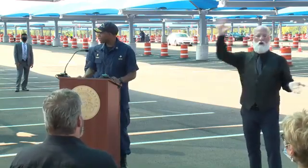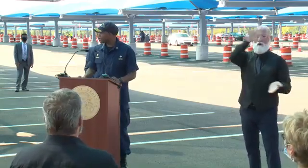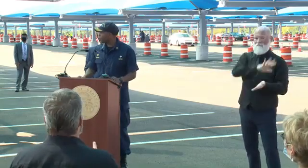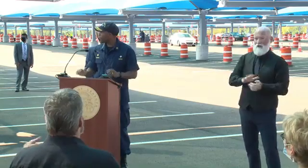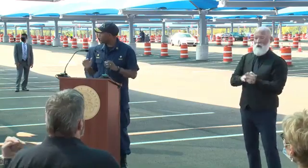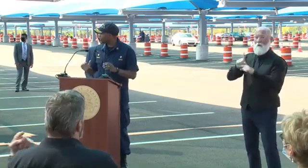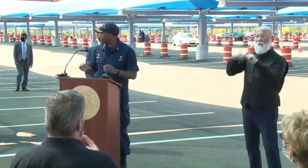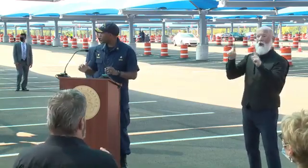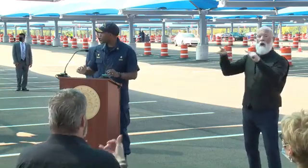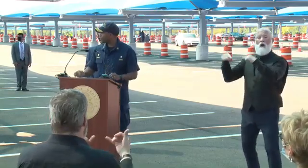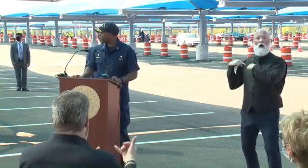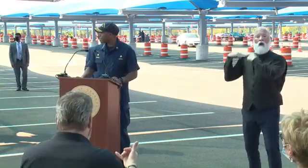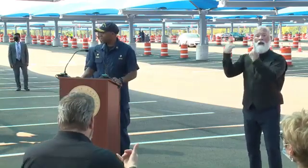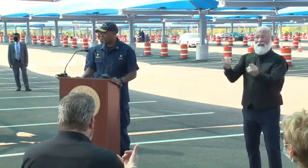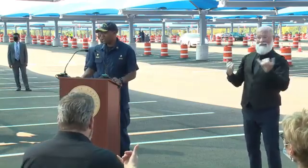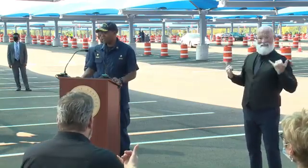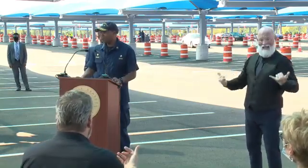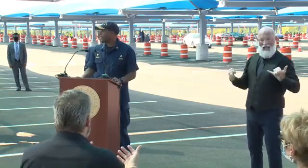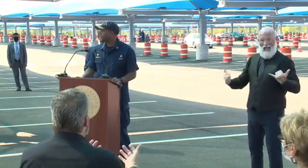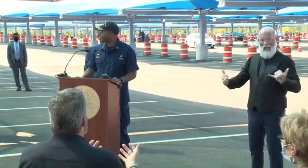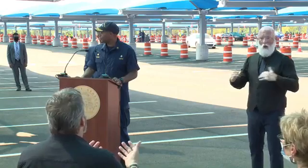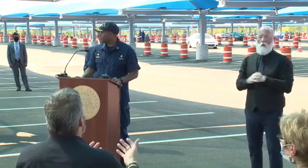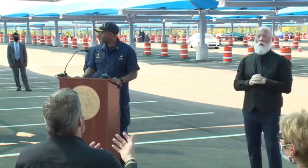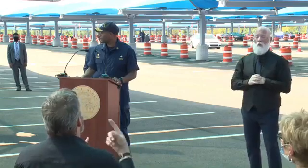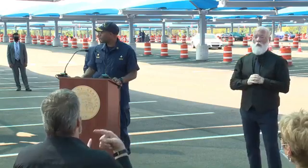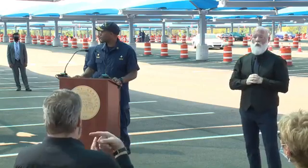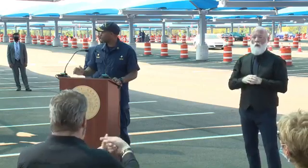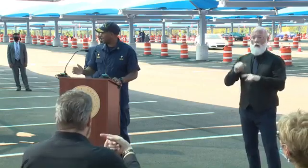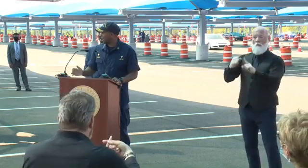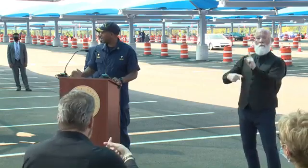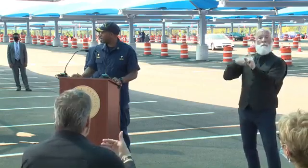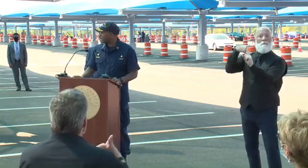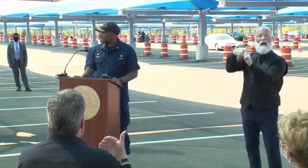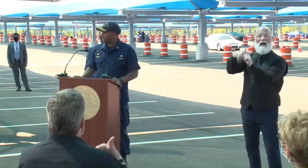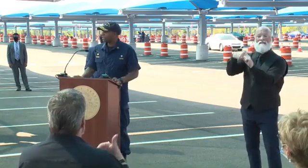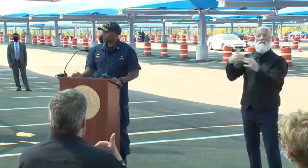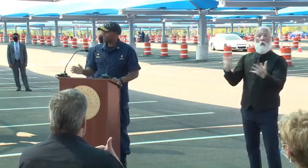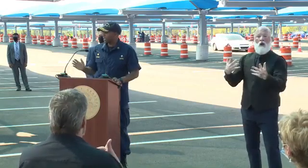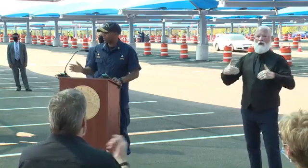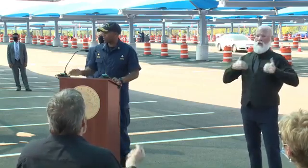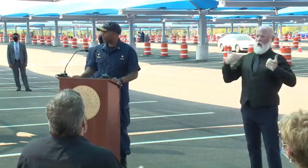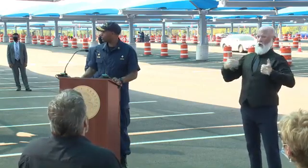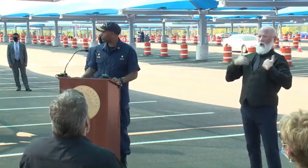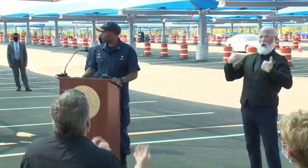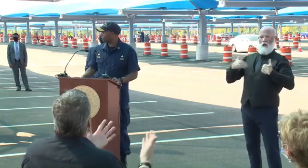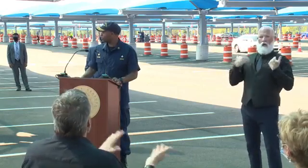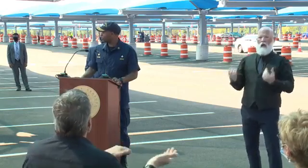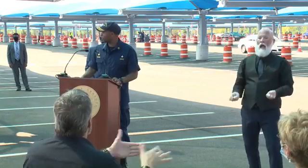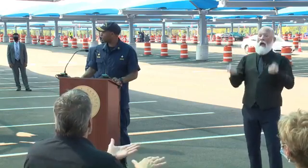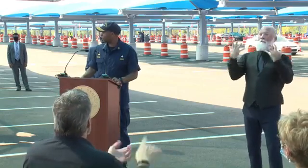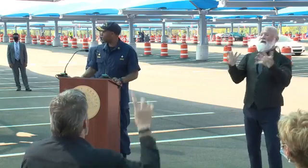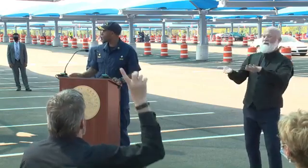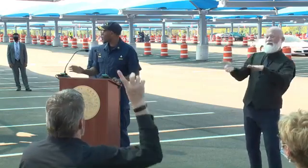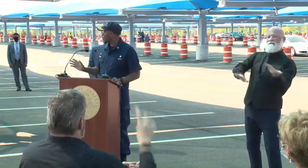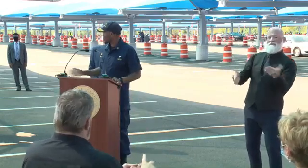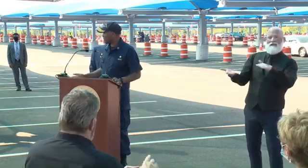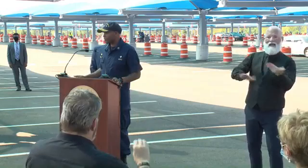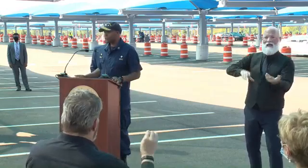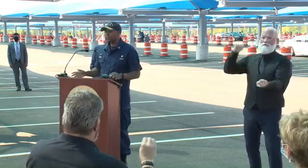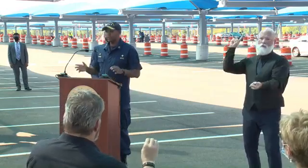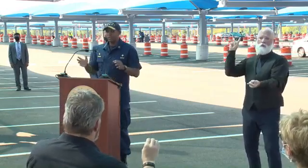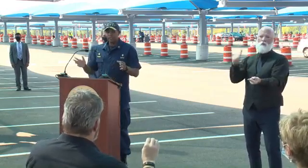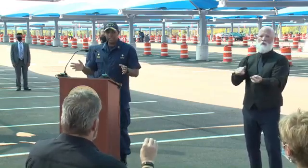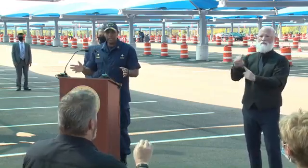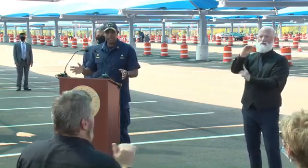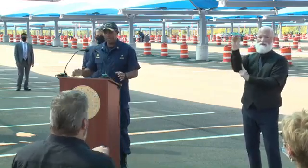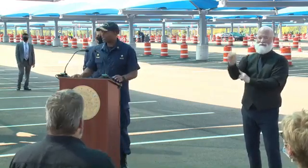the cases are much younger, and many fewer people are dying. And that is a testament to the great work of the